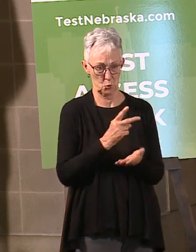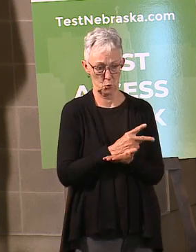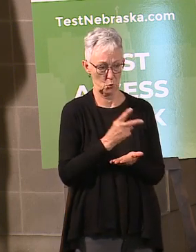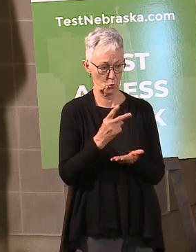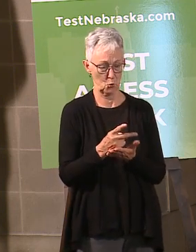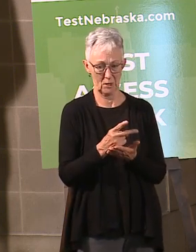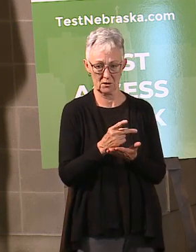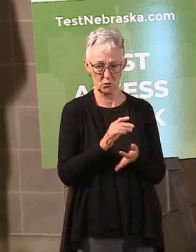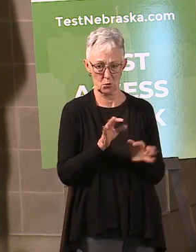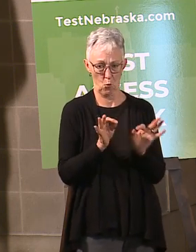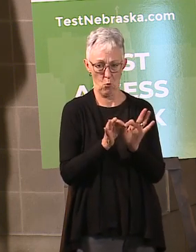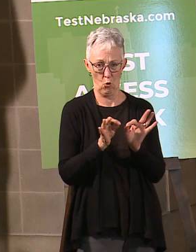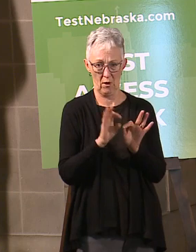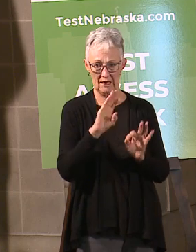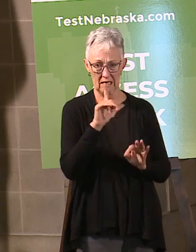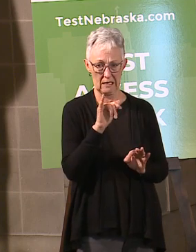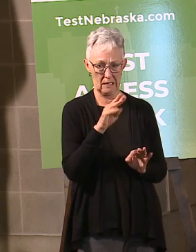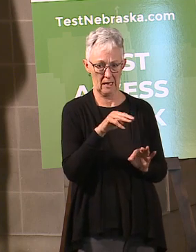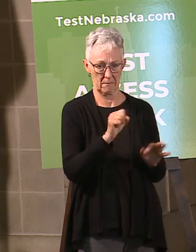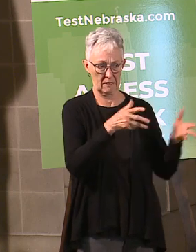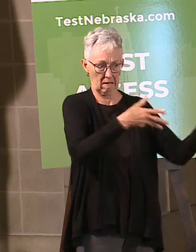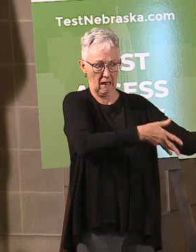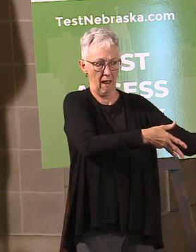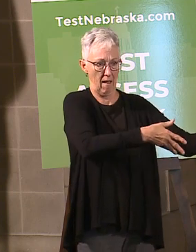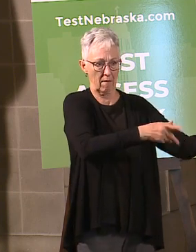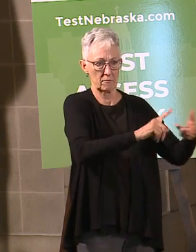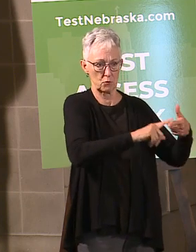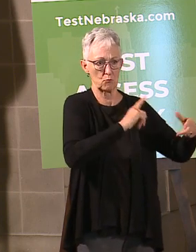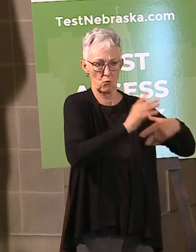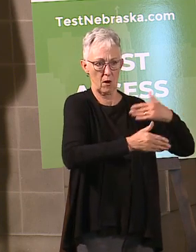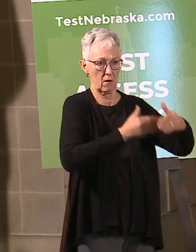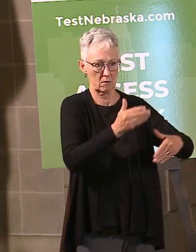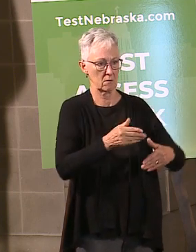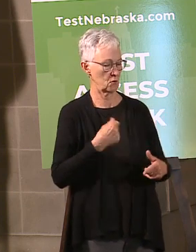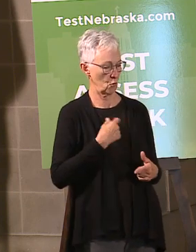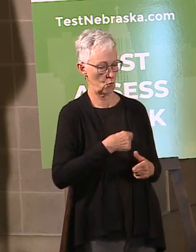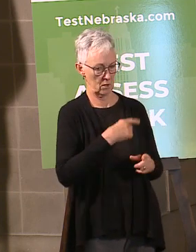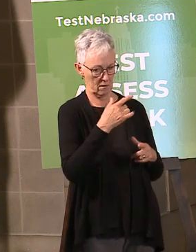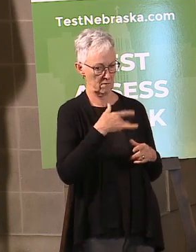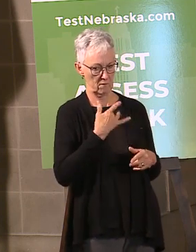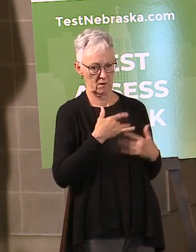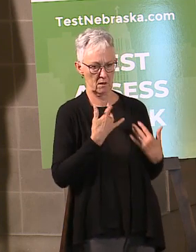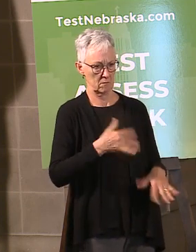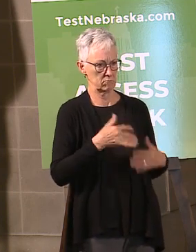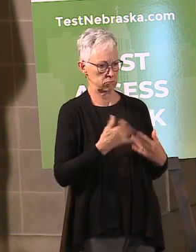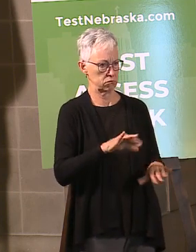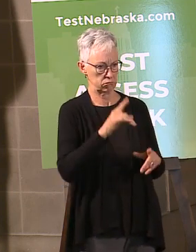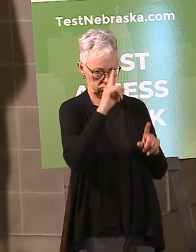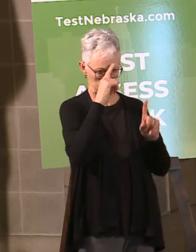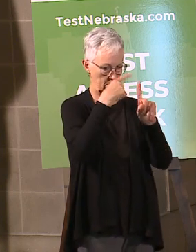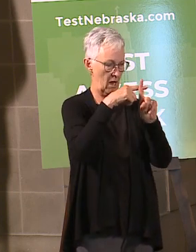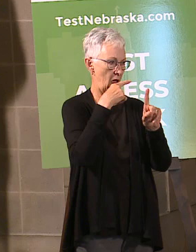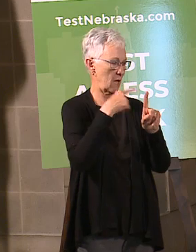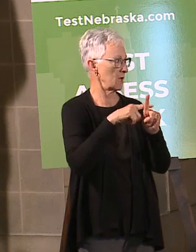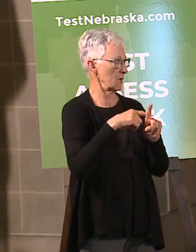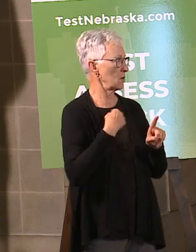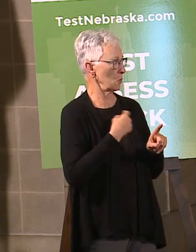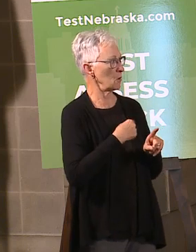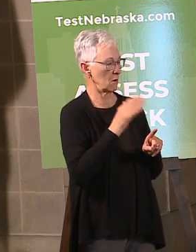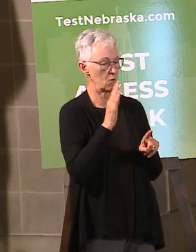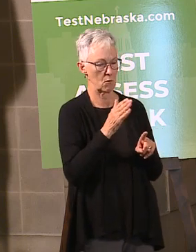to be processed. And so, we're optimistic that at some point in the not-too-near future, we'll be back down, not under